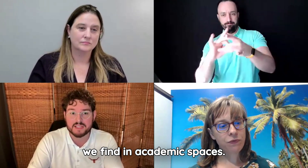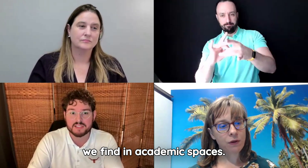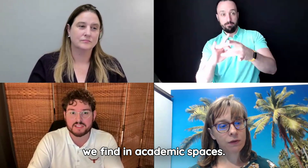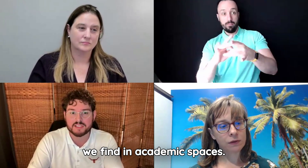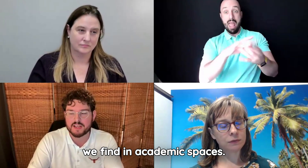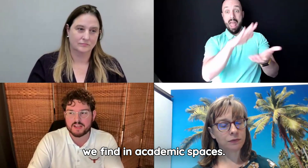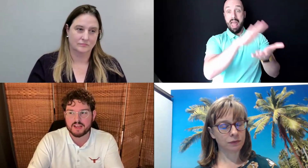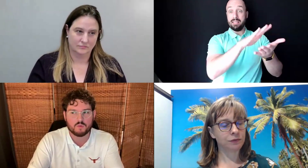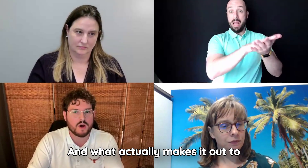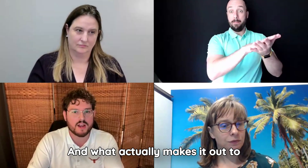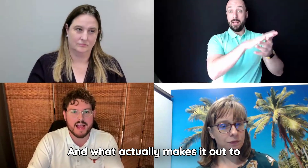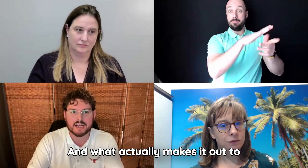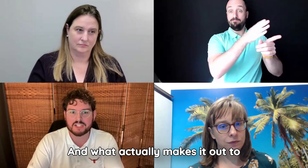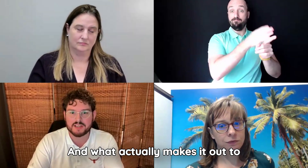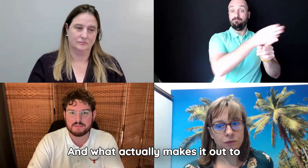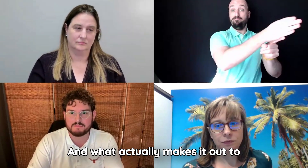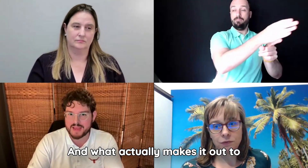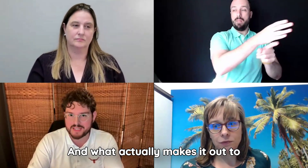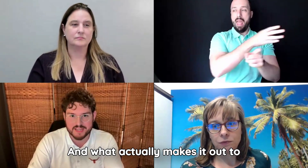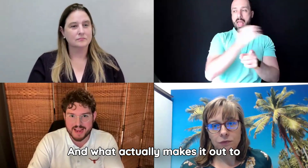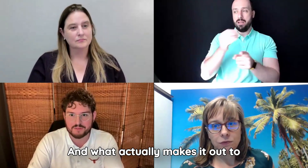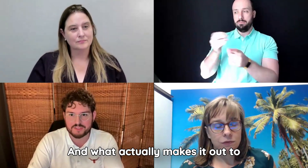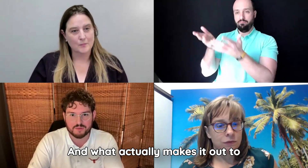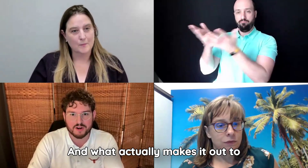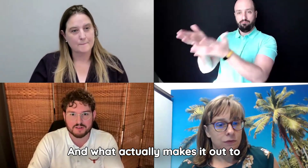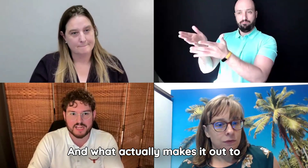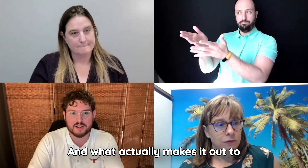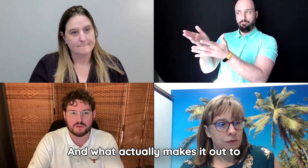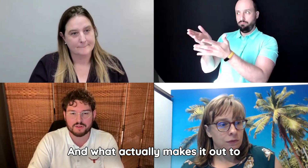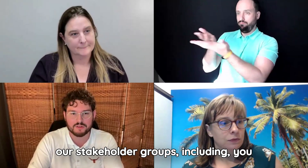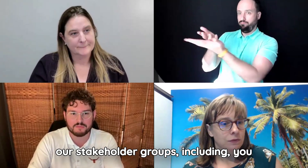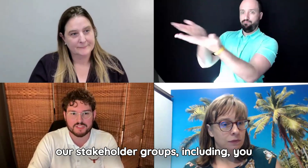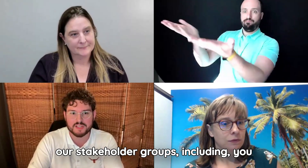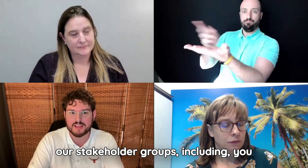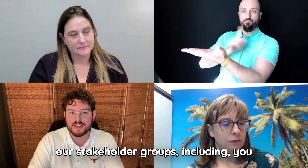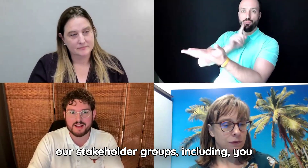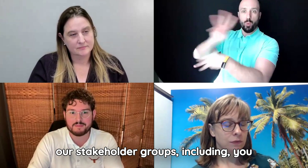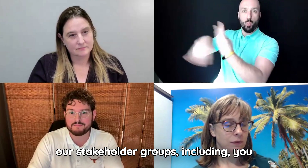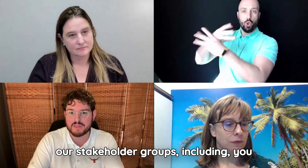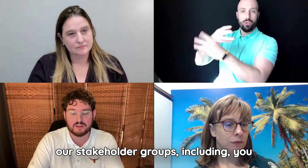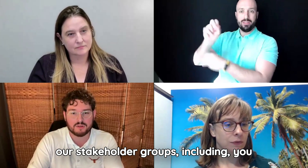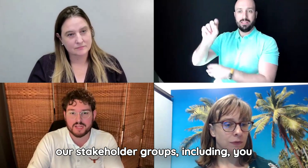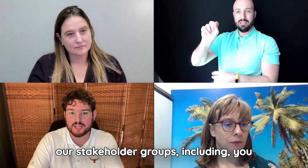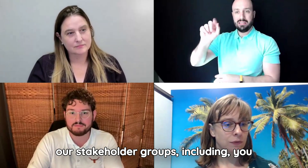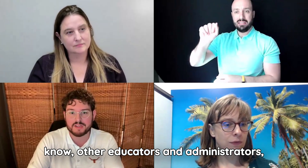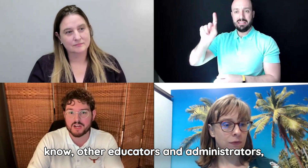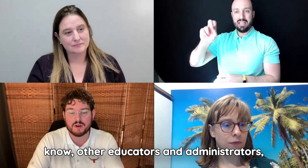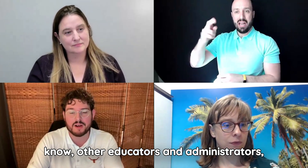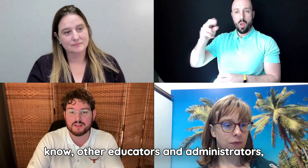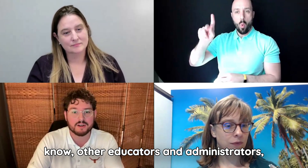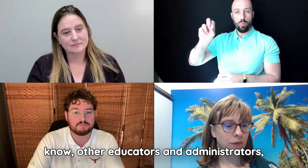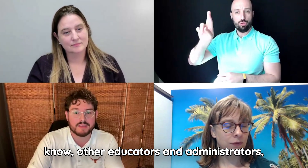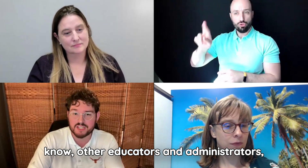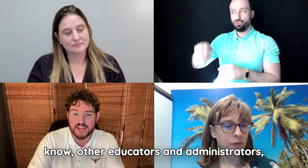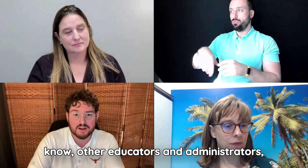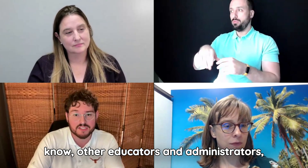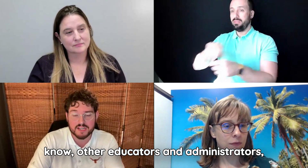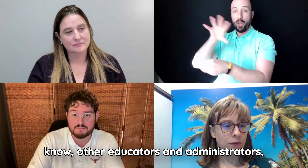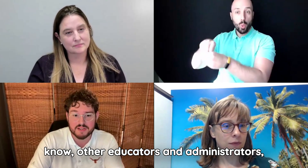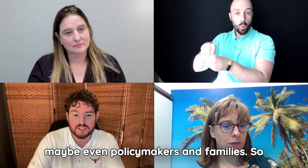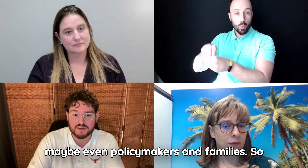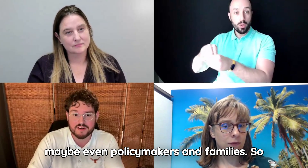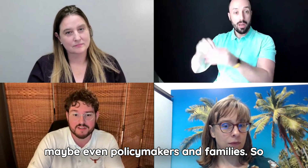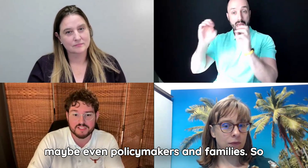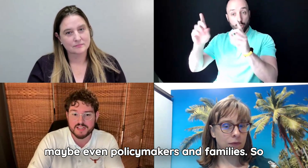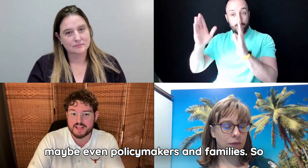academic spaces and what actually makes it out to our stakeholder groups, including other educators